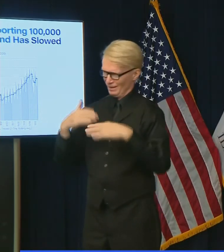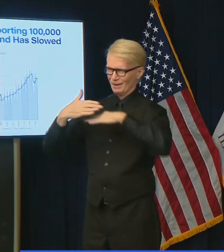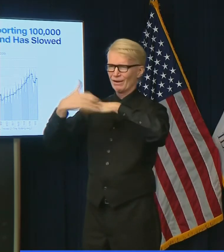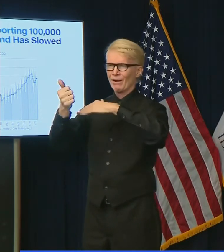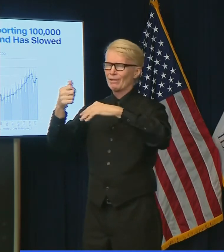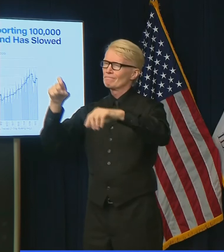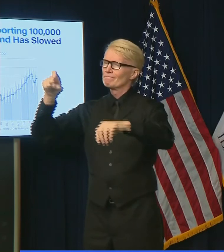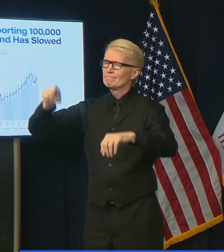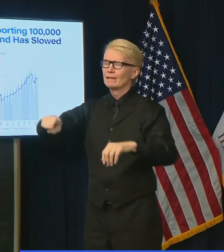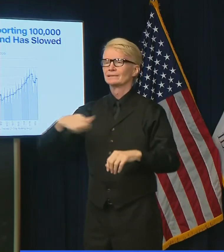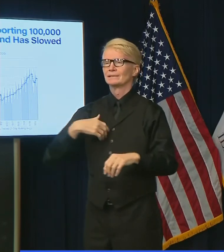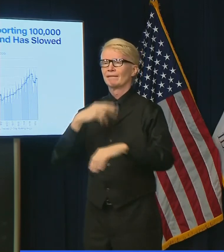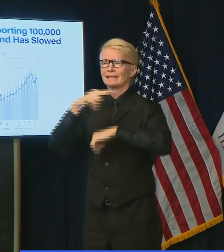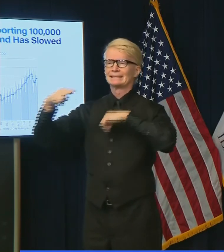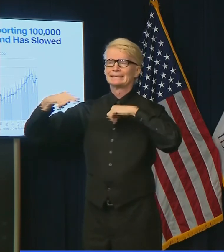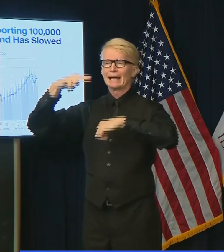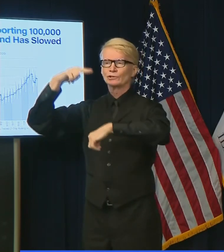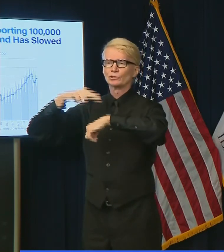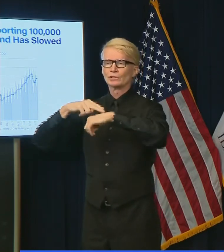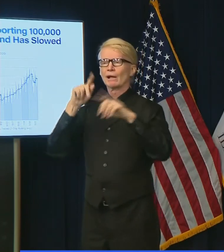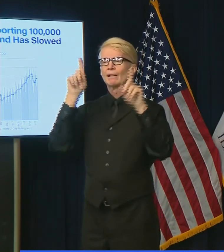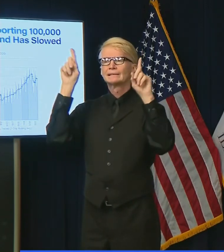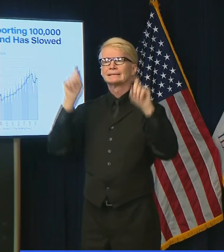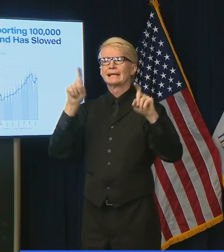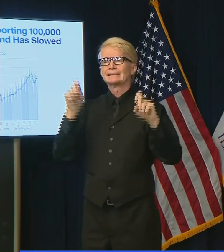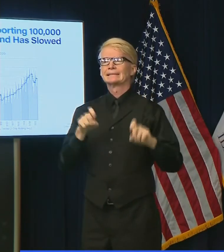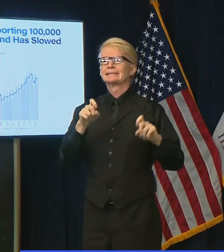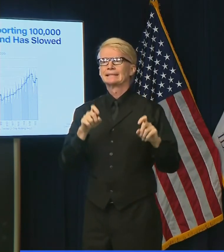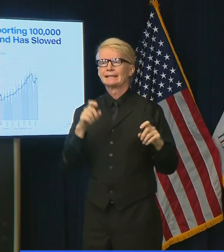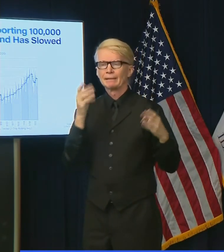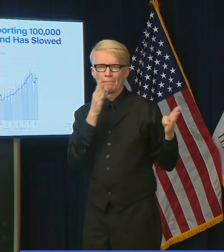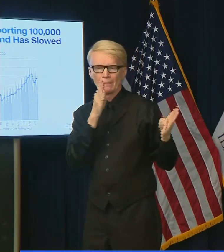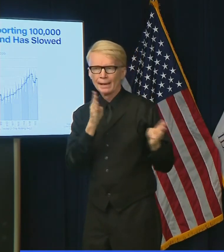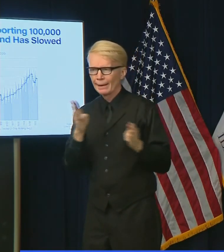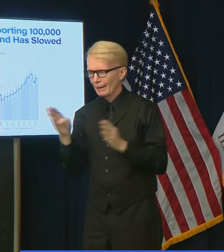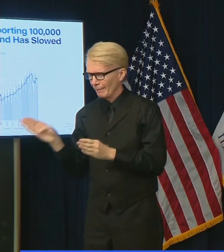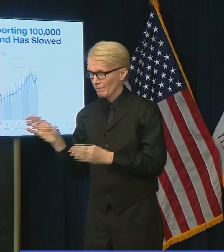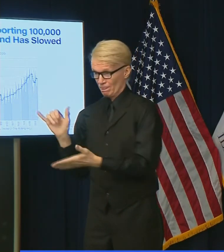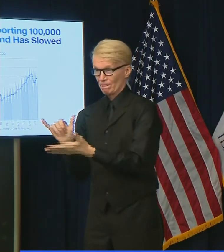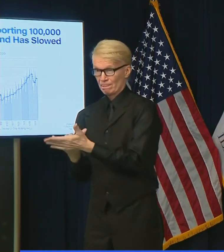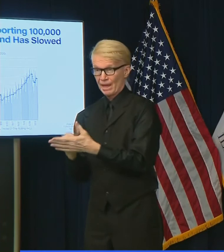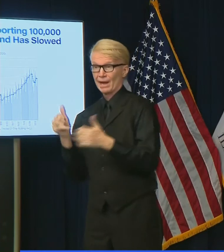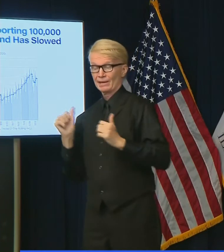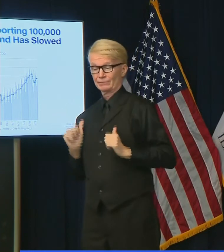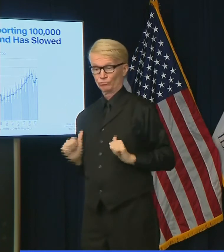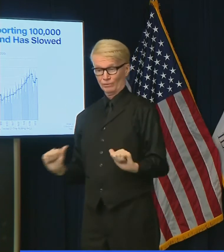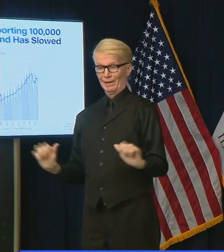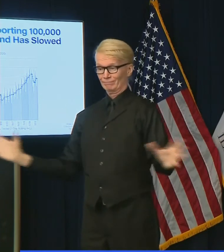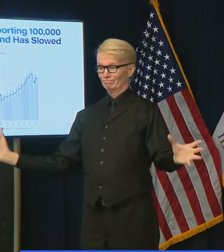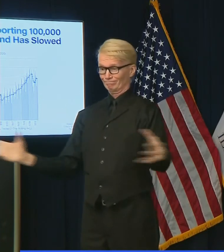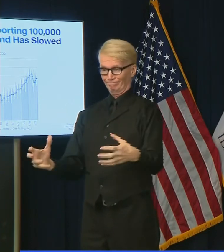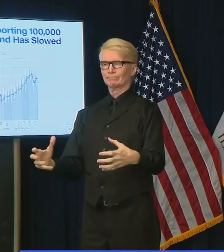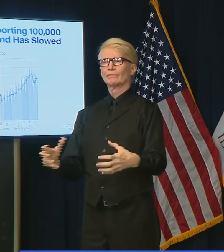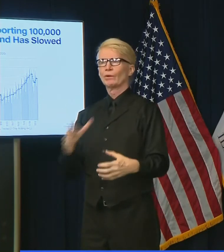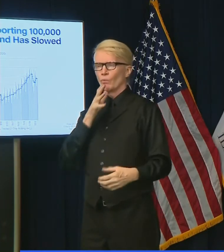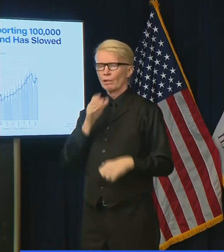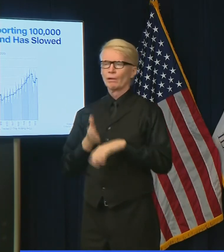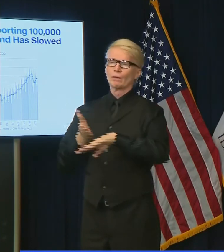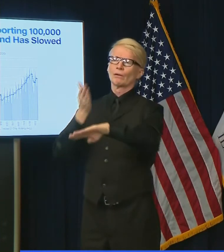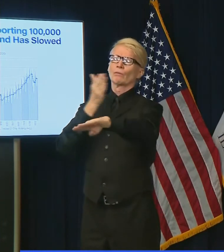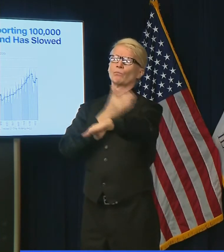very early days of this pandemic. Such a comprehensive effort would make a tangible difference in our